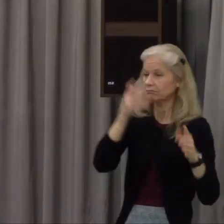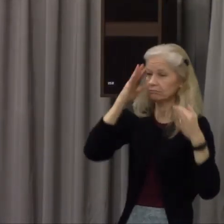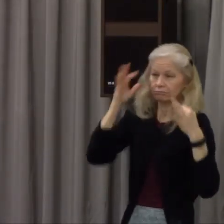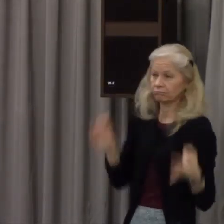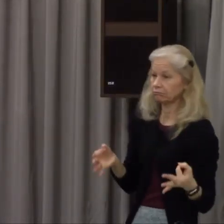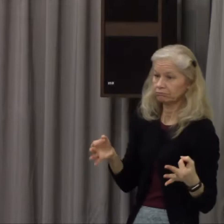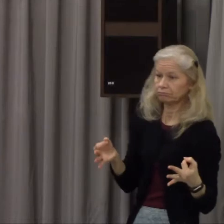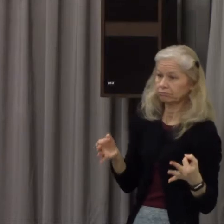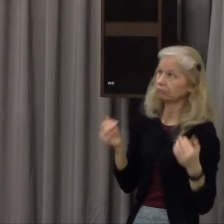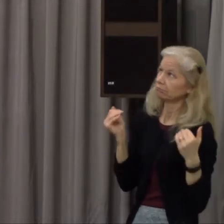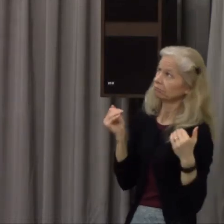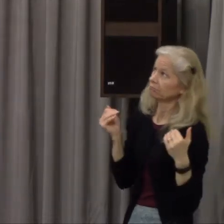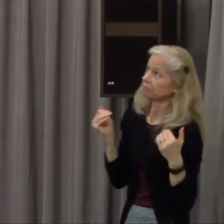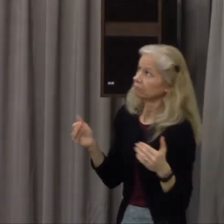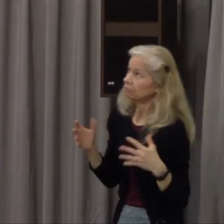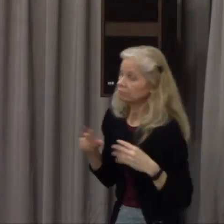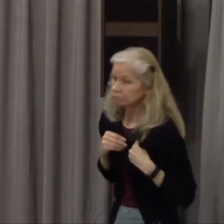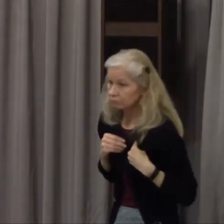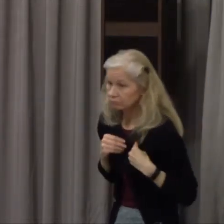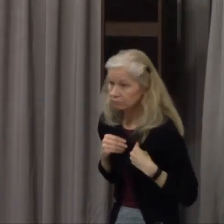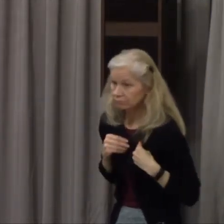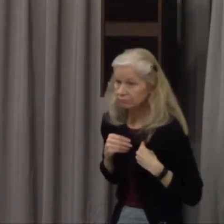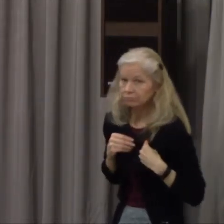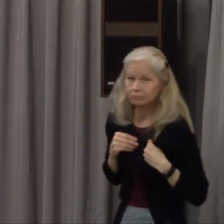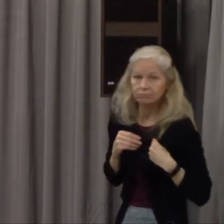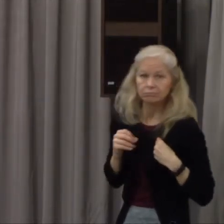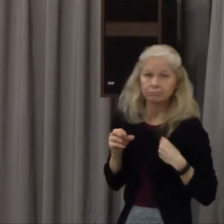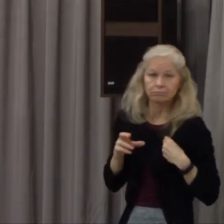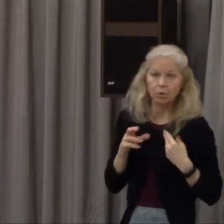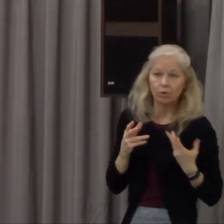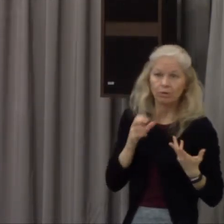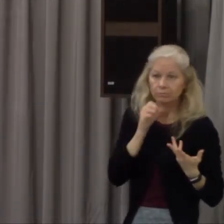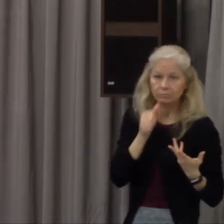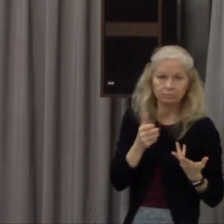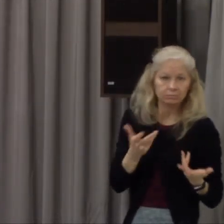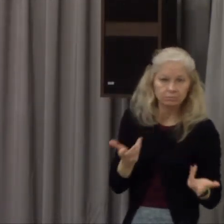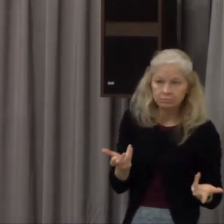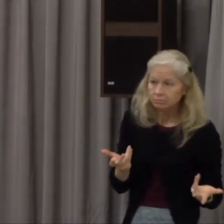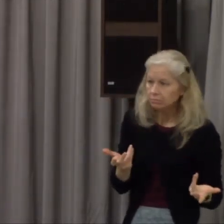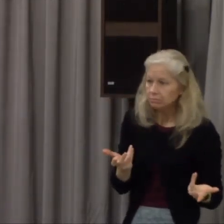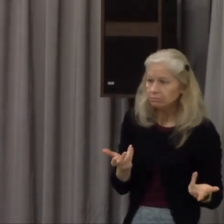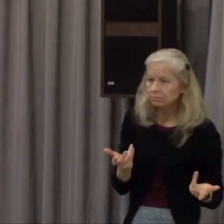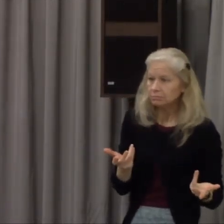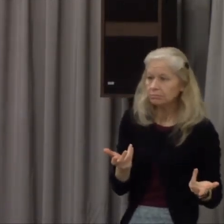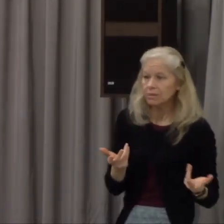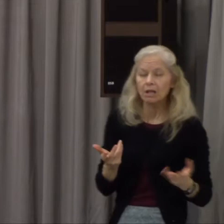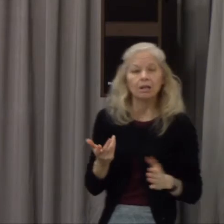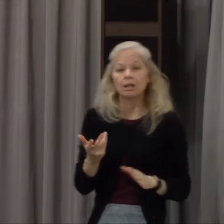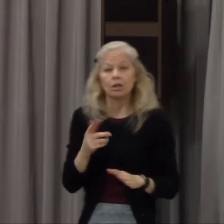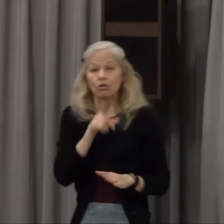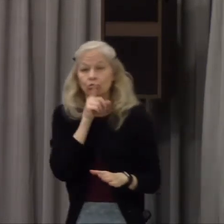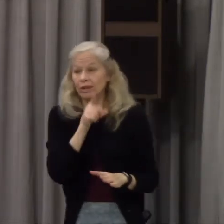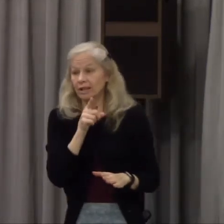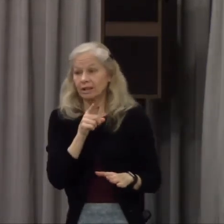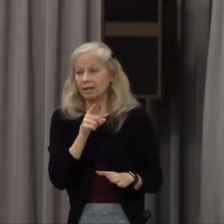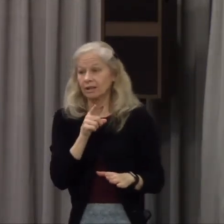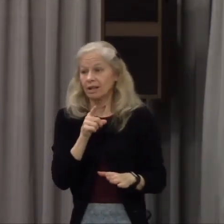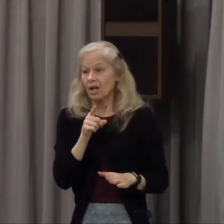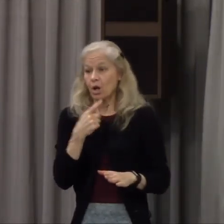If God did overpower them, we wouldn't know that. We couldn't know that. All we can know is we have to preach it and then have to believe it. And God made